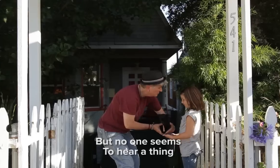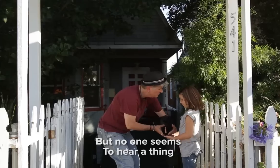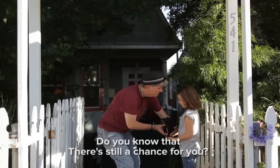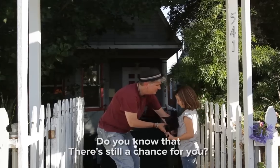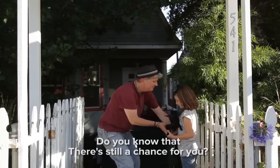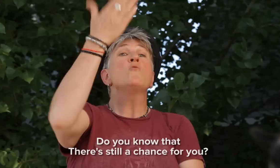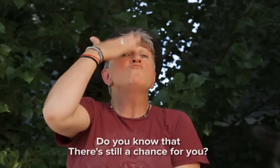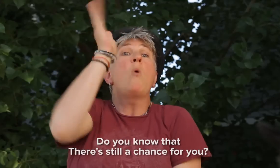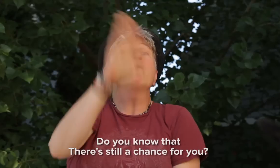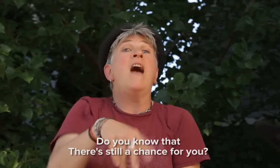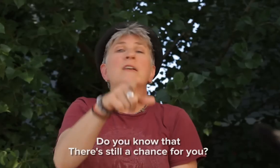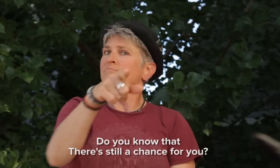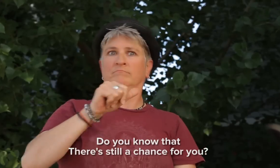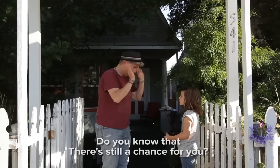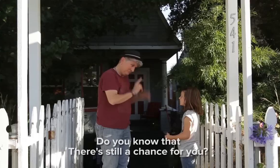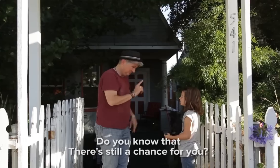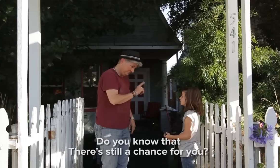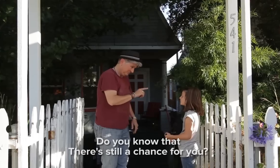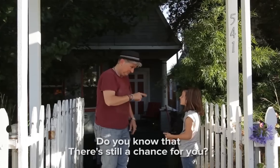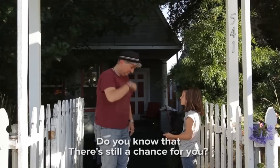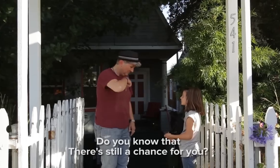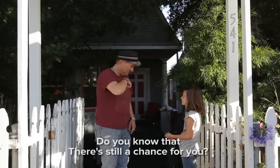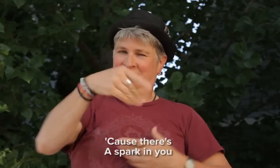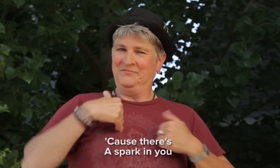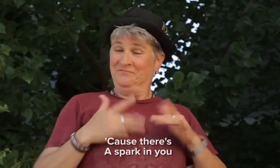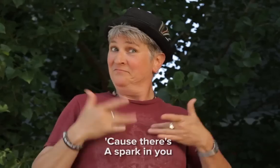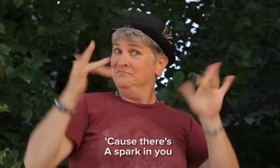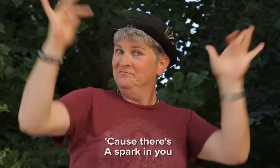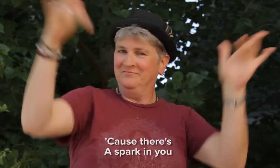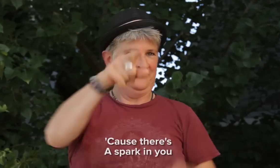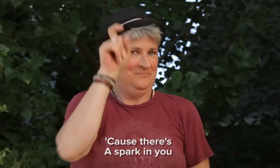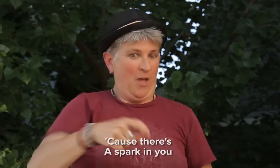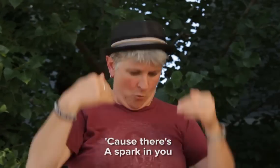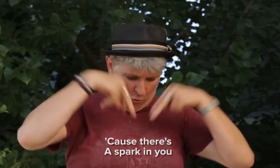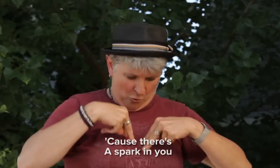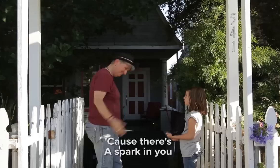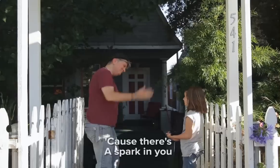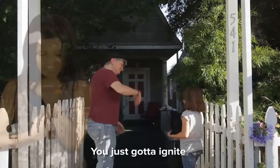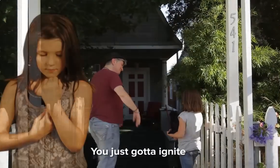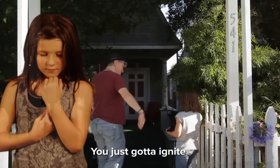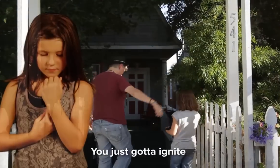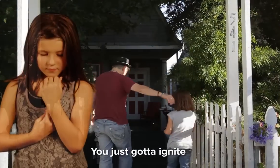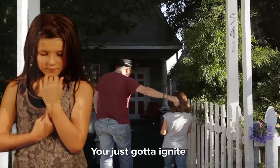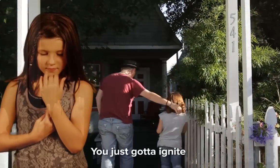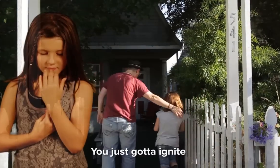Do you know that there's still a chance for you Cause there's a spark in you You just gotta ignite